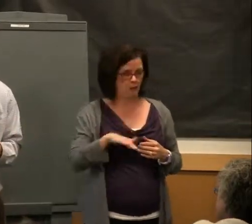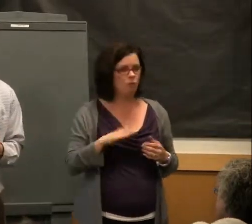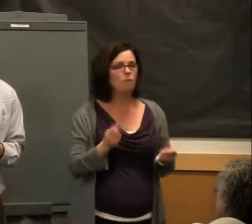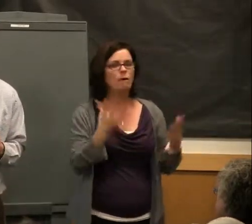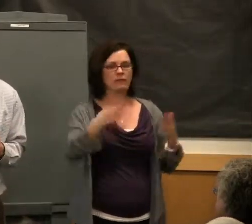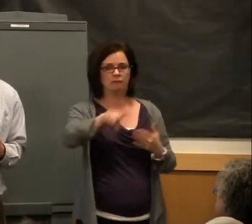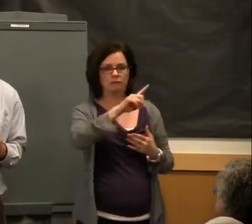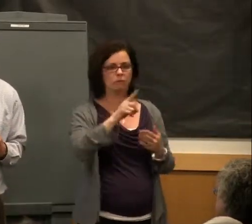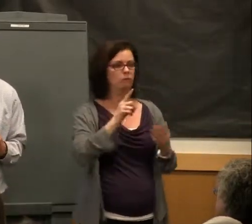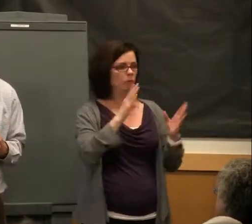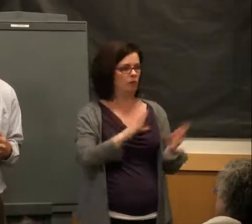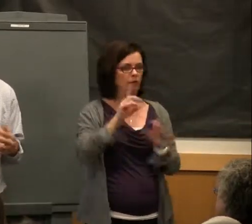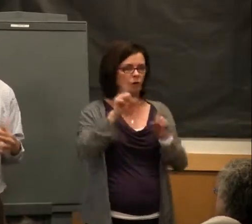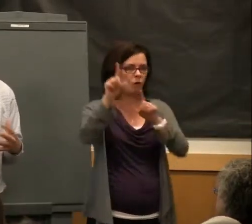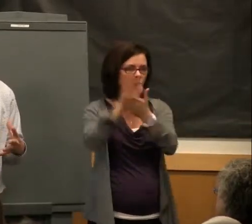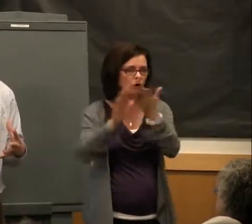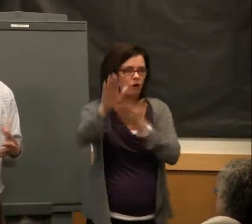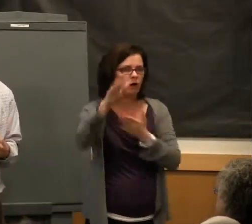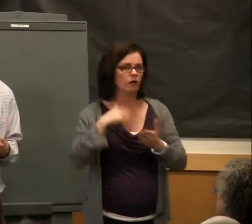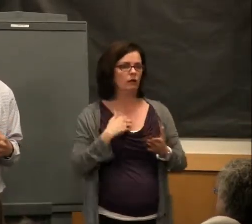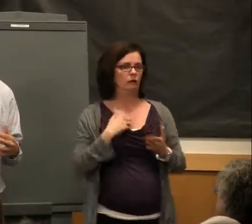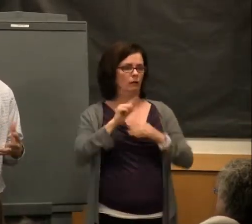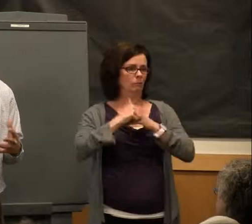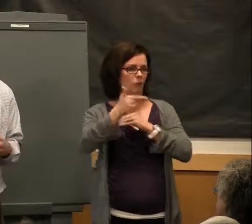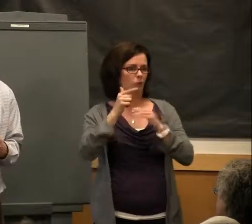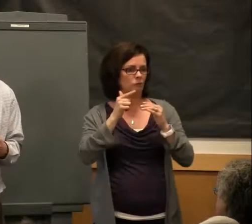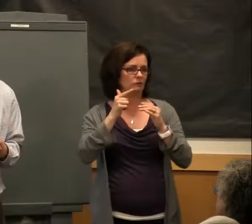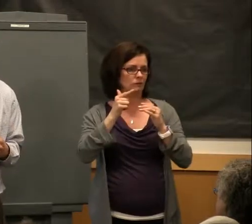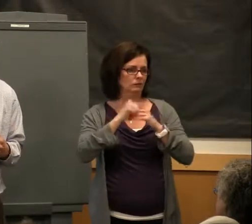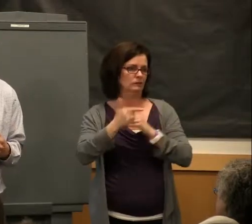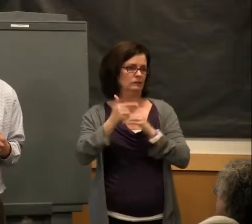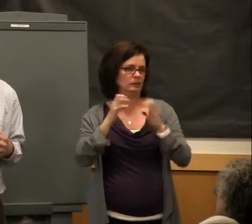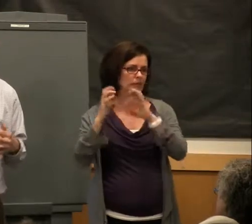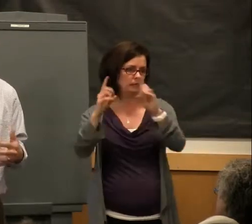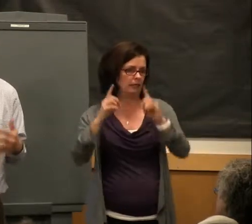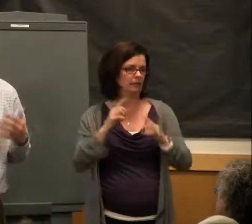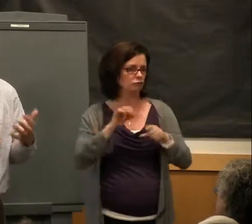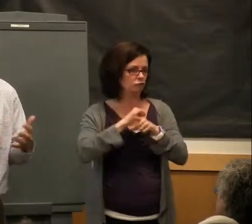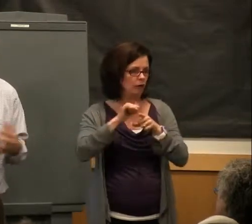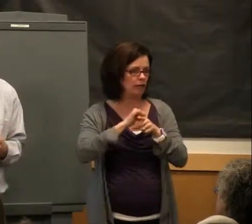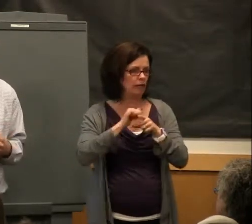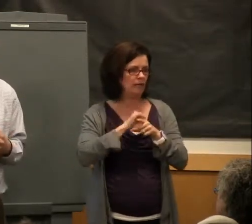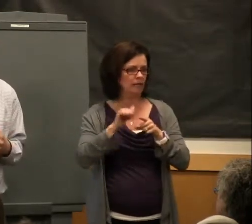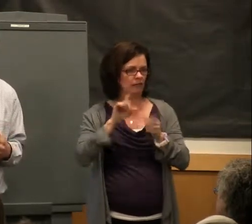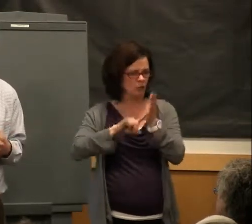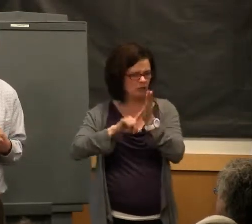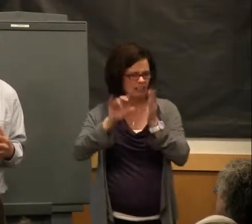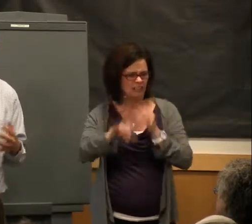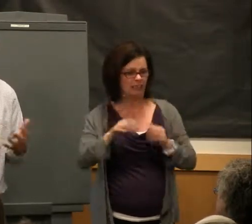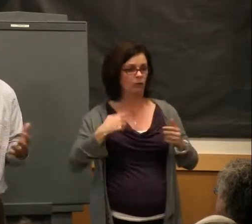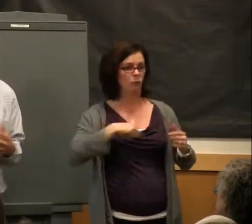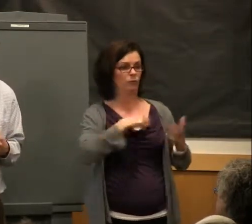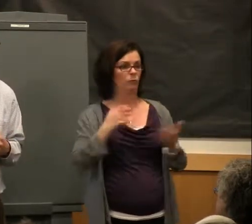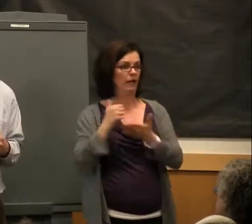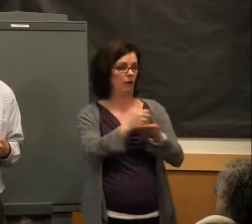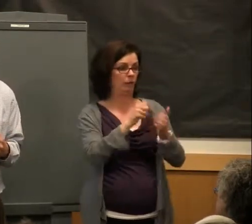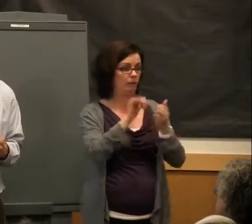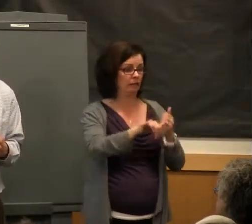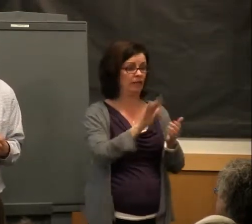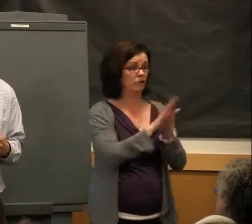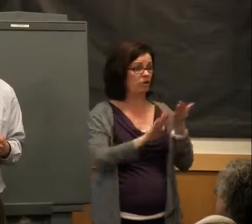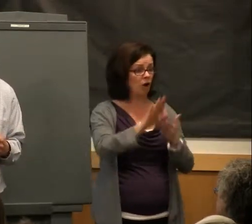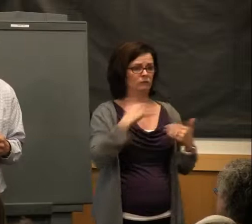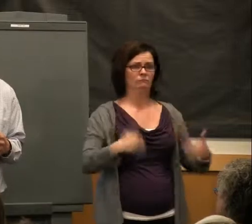you are college bound, looking at post-secondary education or training, and we want to be able to help out with that. School's expensive,